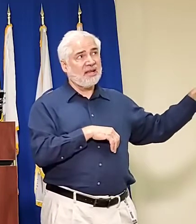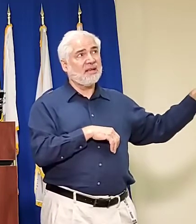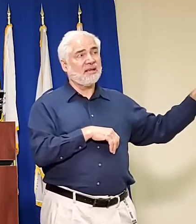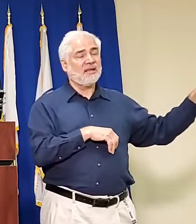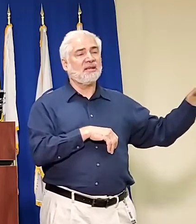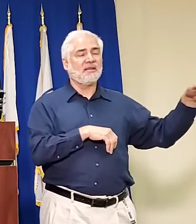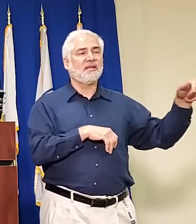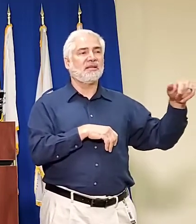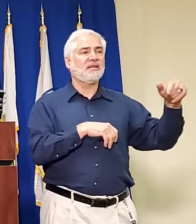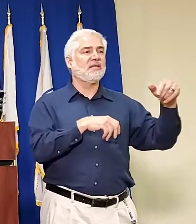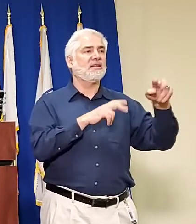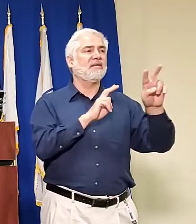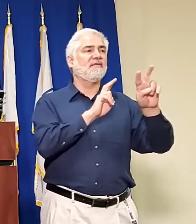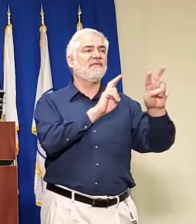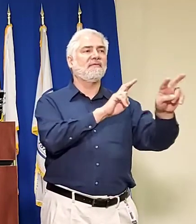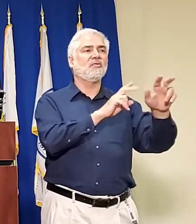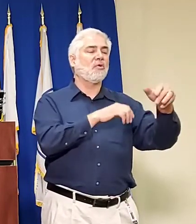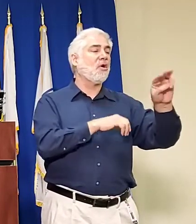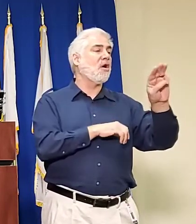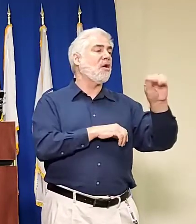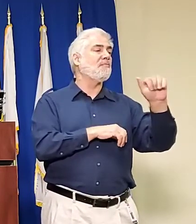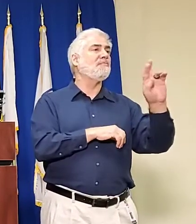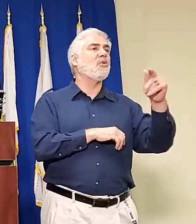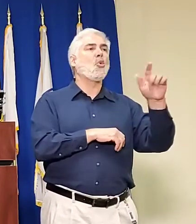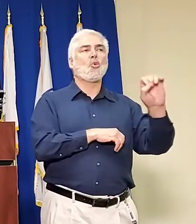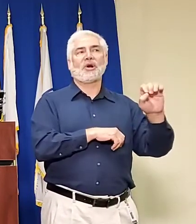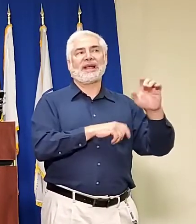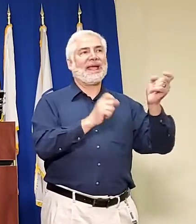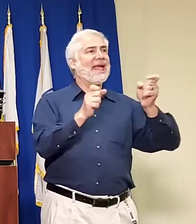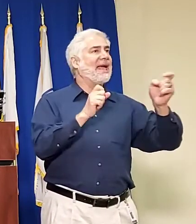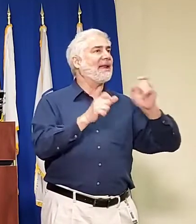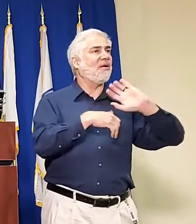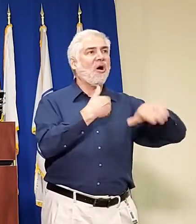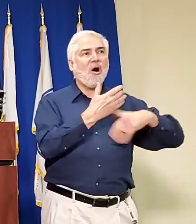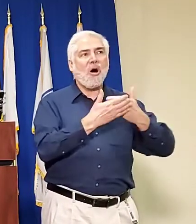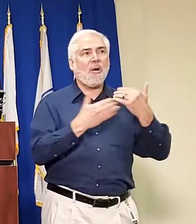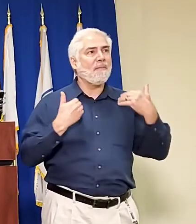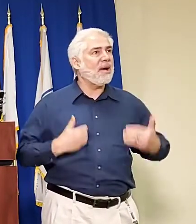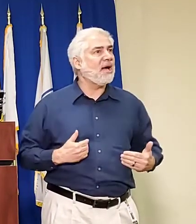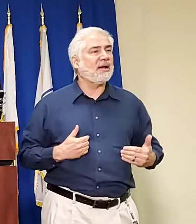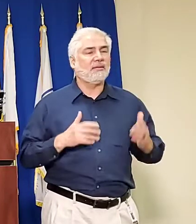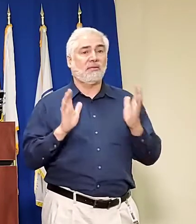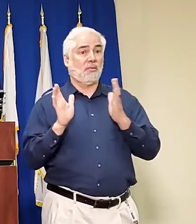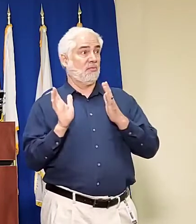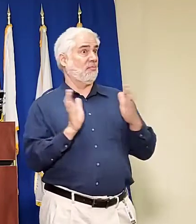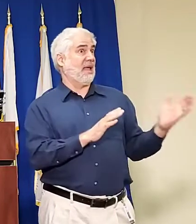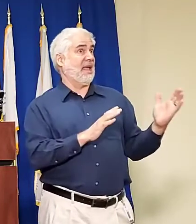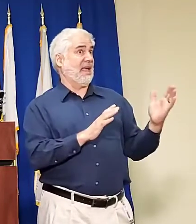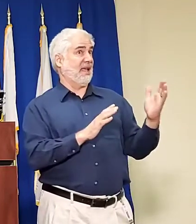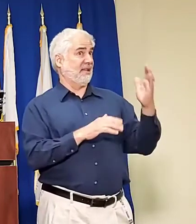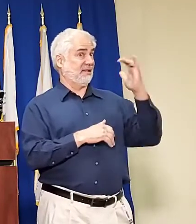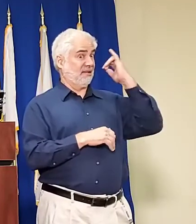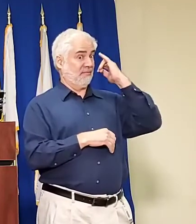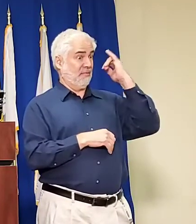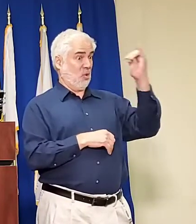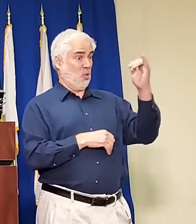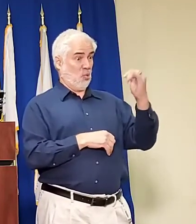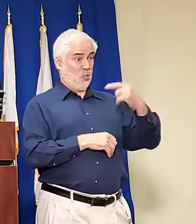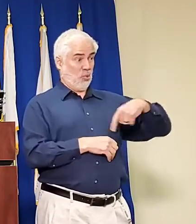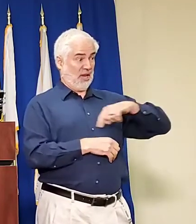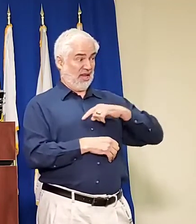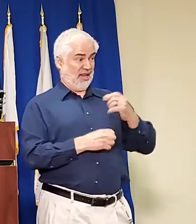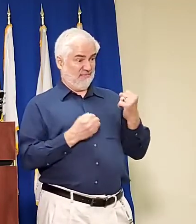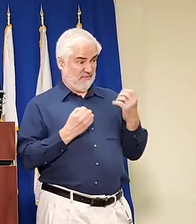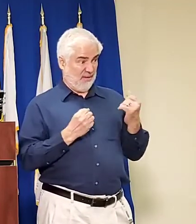morgue cannot accept them all. What are plans in case we reach that point in